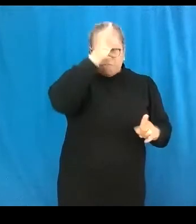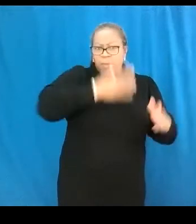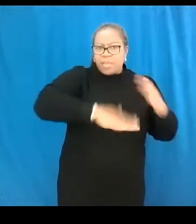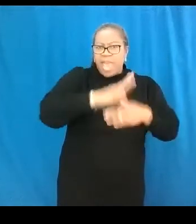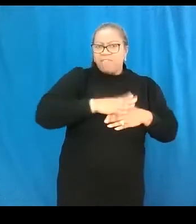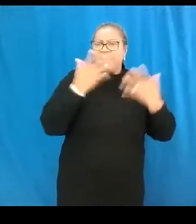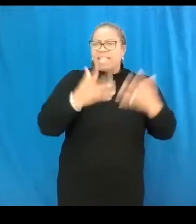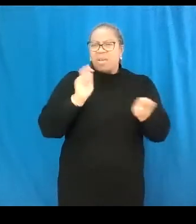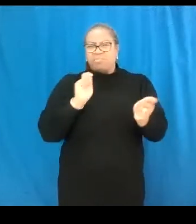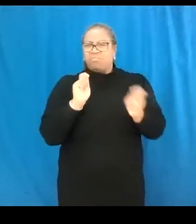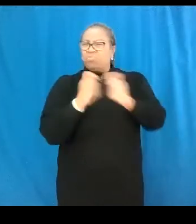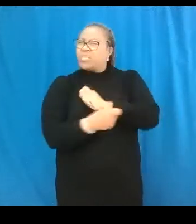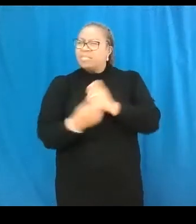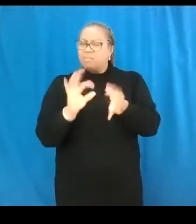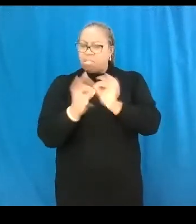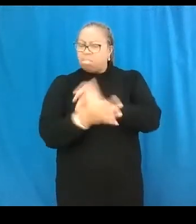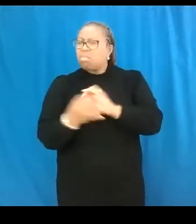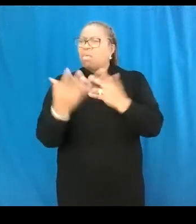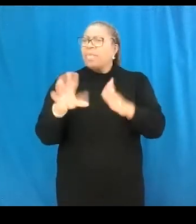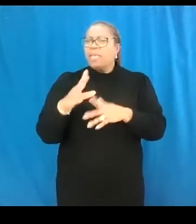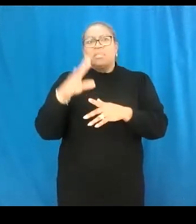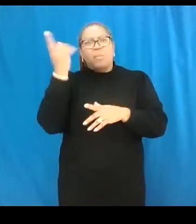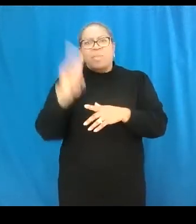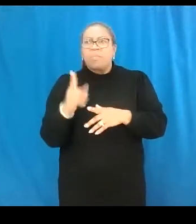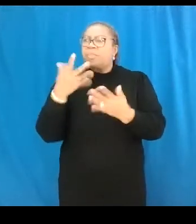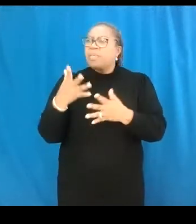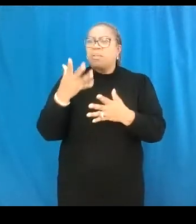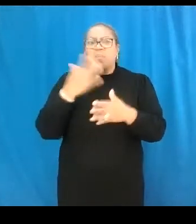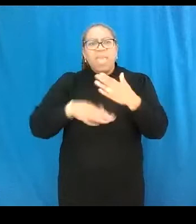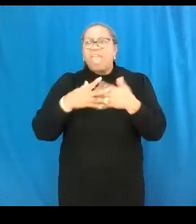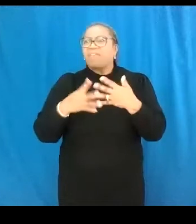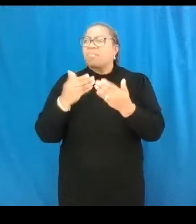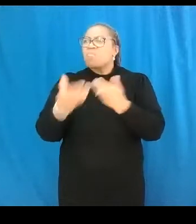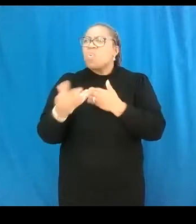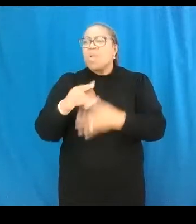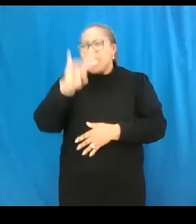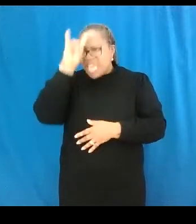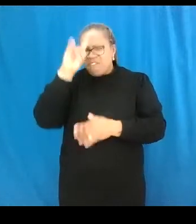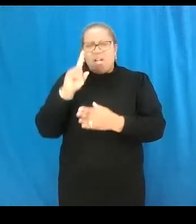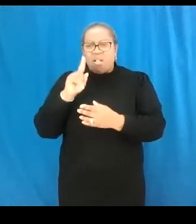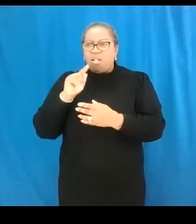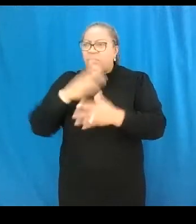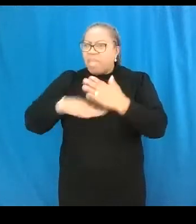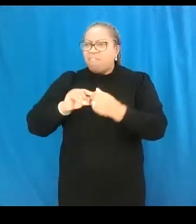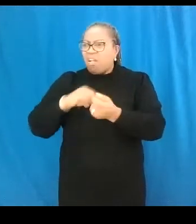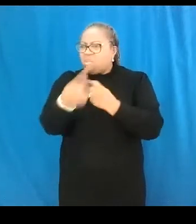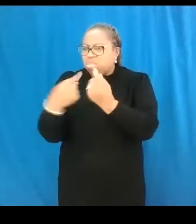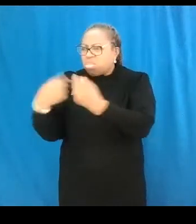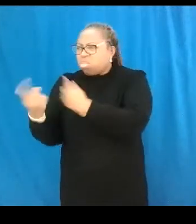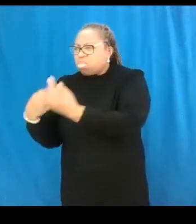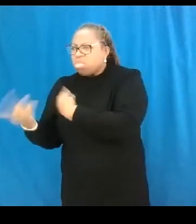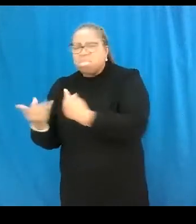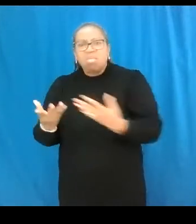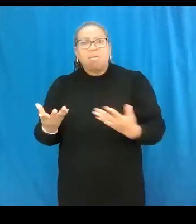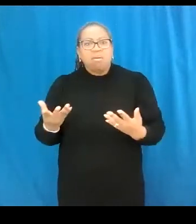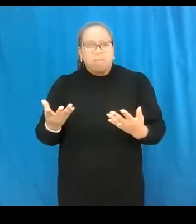promote evil. And that's why Jesus starts off with the reference text that's our reference text for